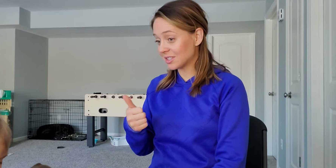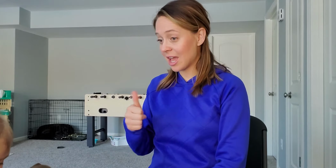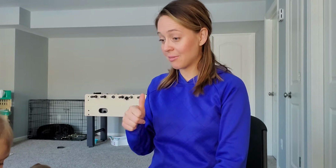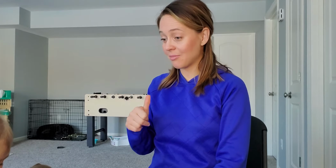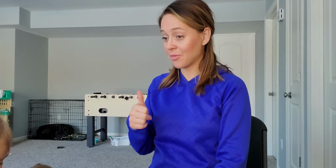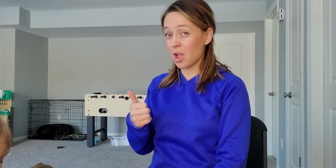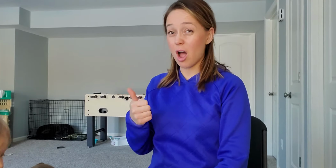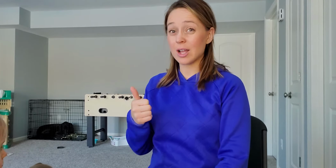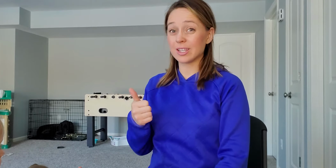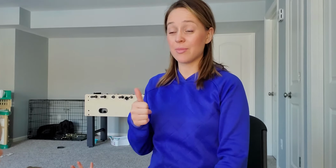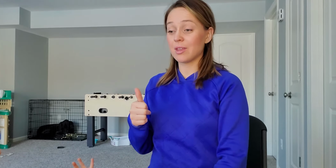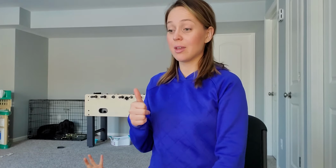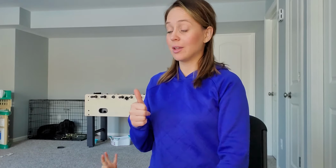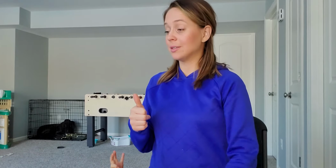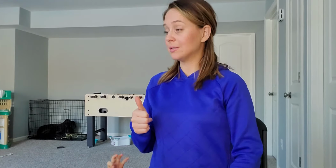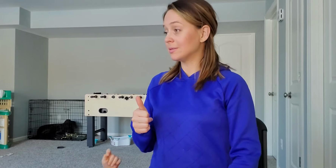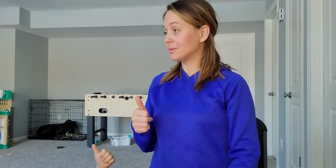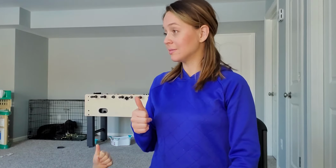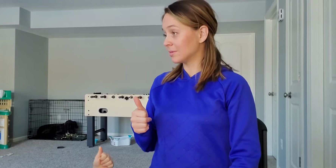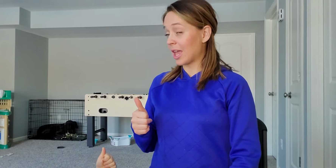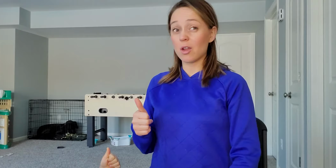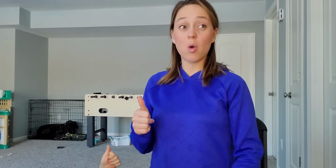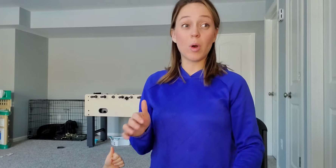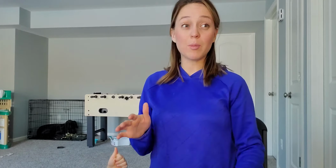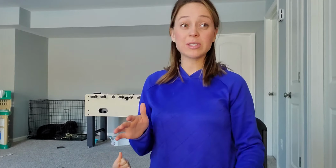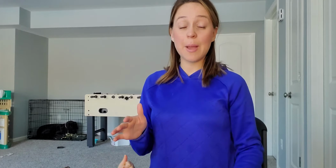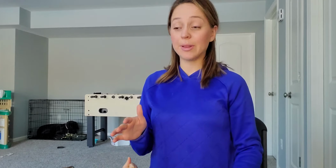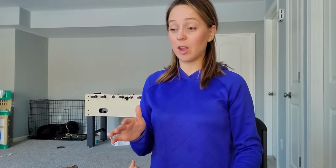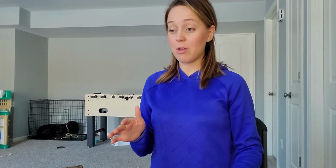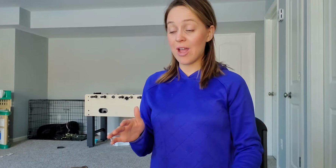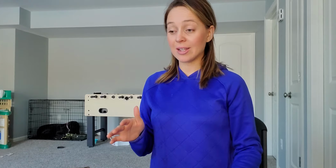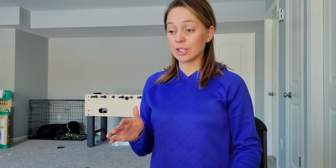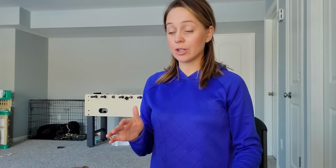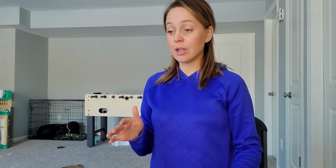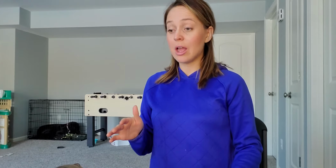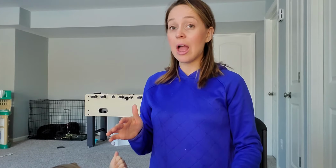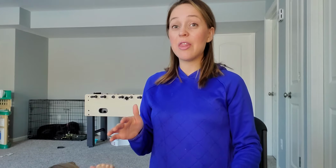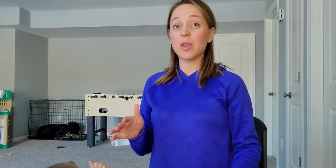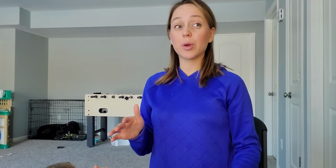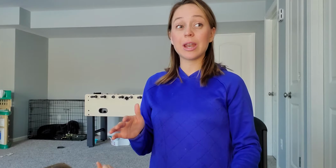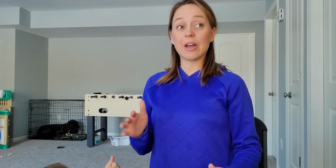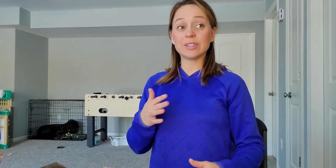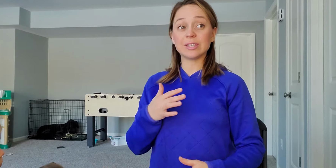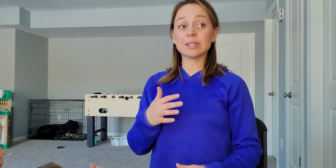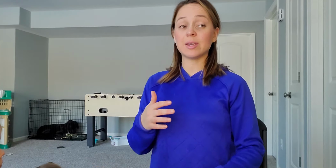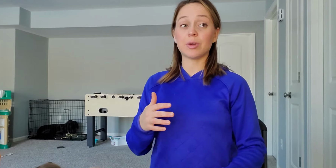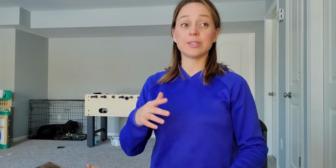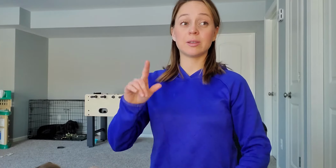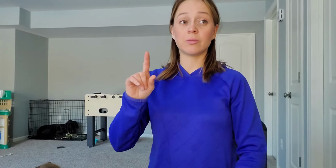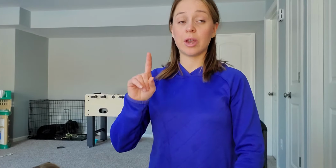10. Oh, that's 9. Awesome. And then look, Alyssa. Okay, one more time, a little bit faster. And then we're going to have 6 deep breaths in. Ready? Here